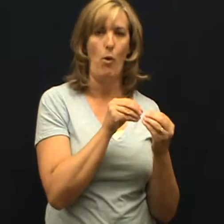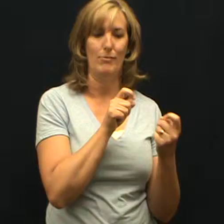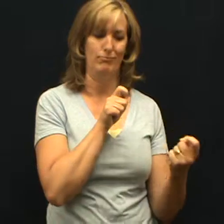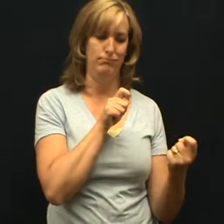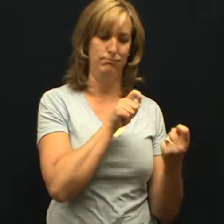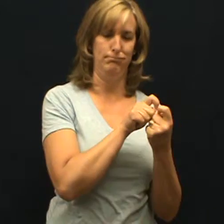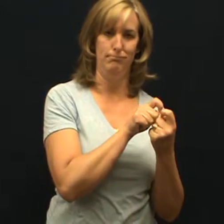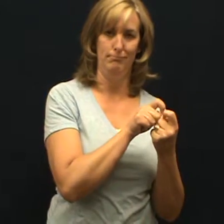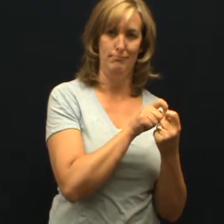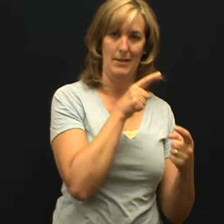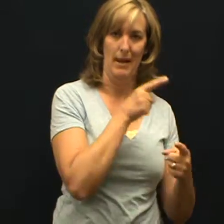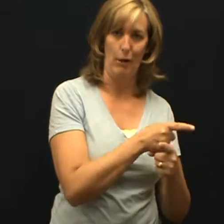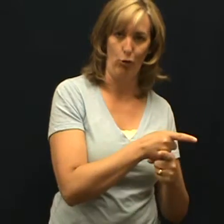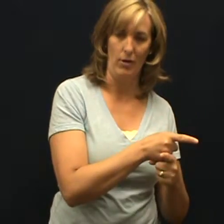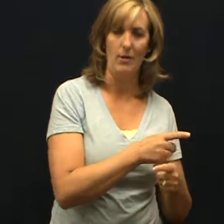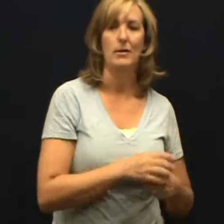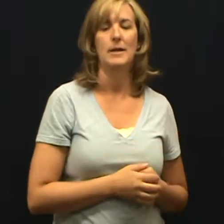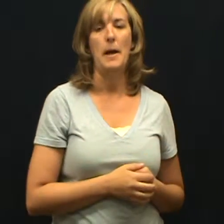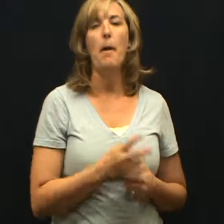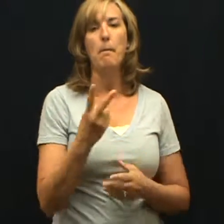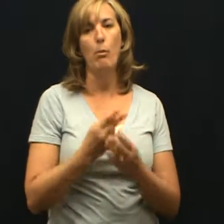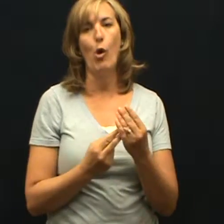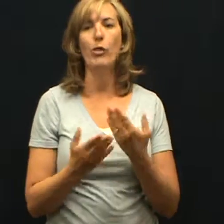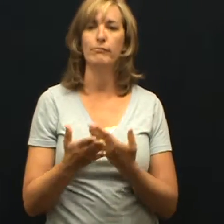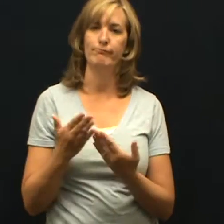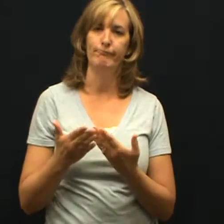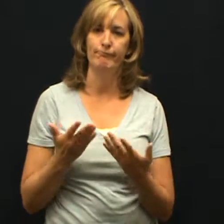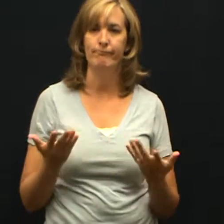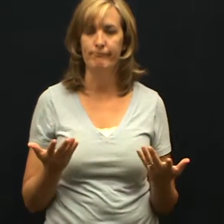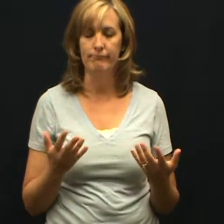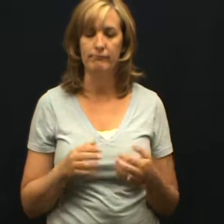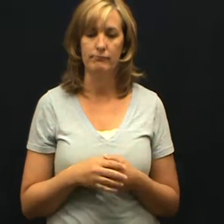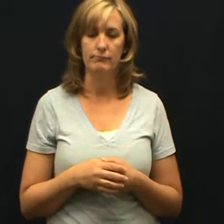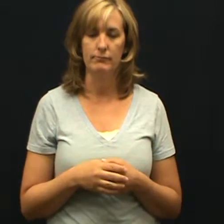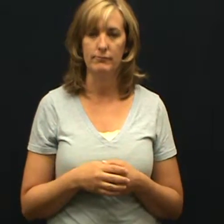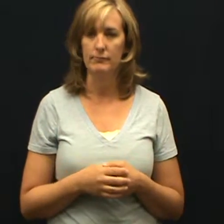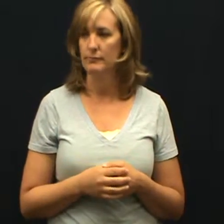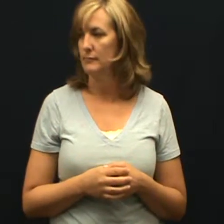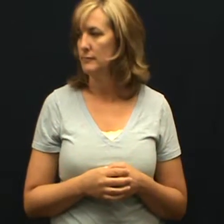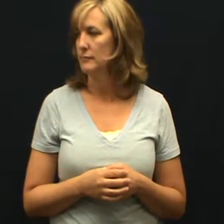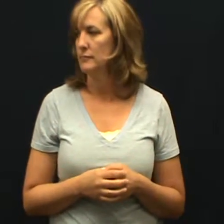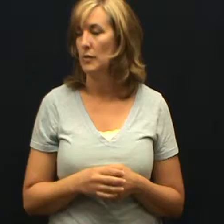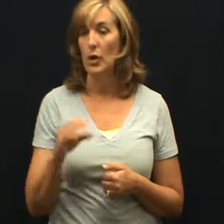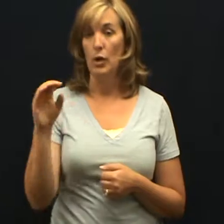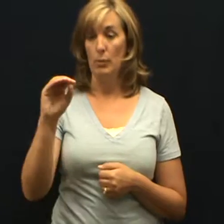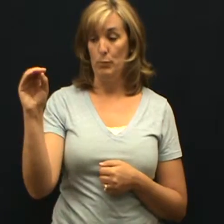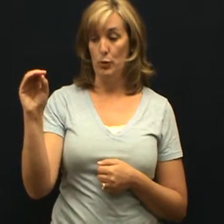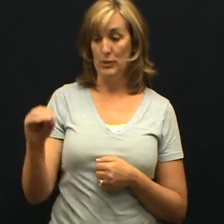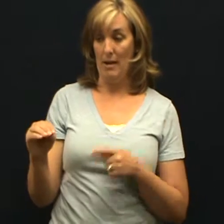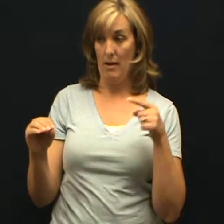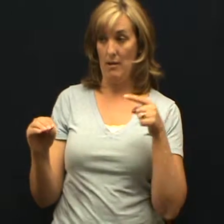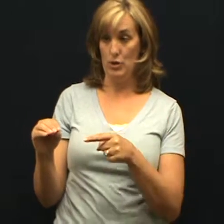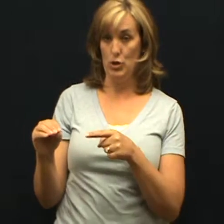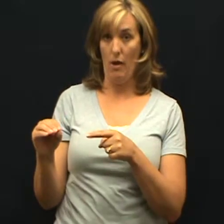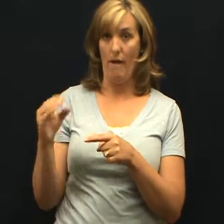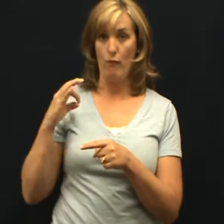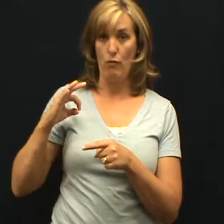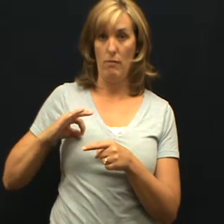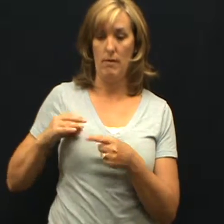quite easy, and so we'll go through those now. So percentage of credit sales method, all we do is we look at